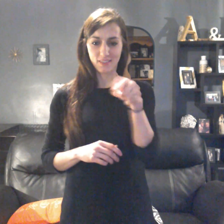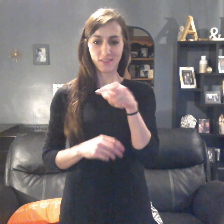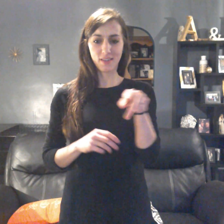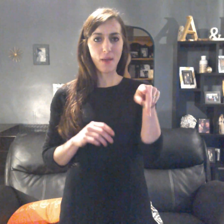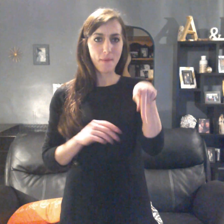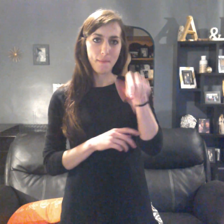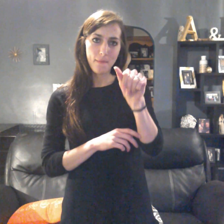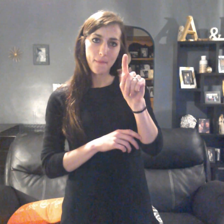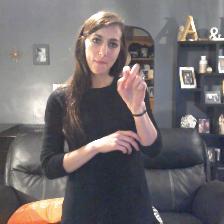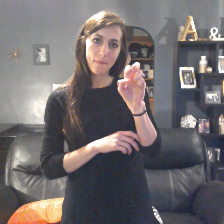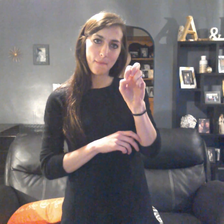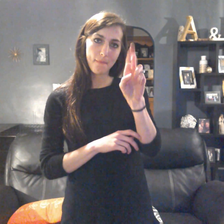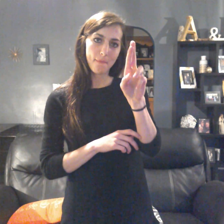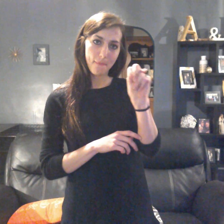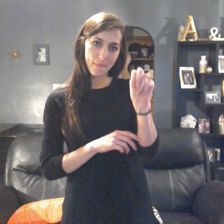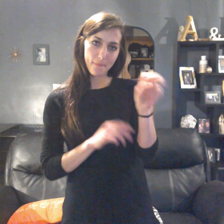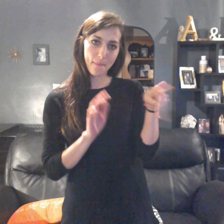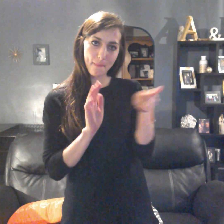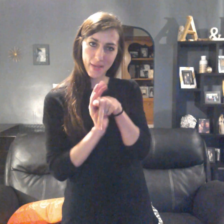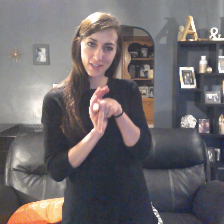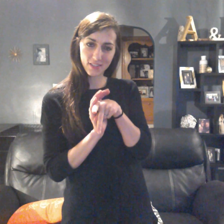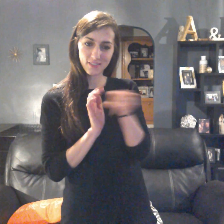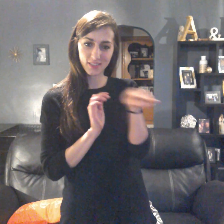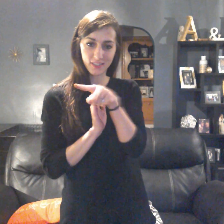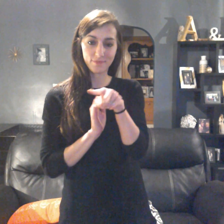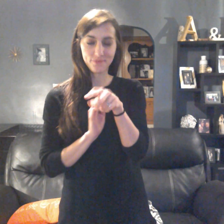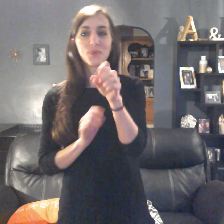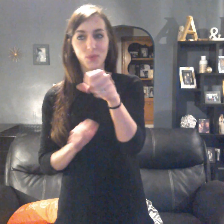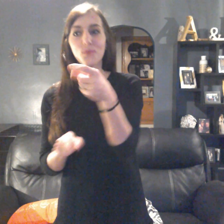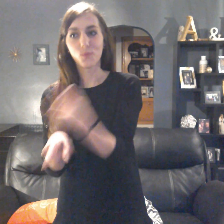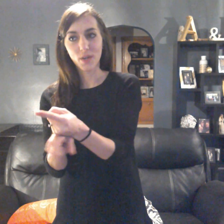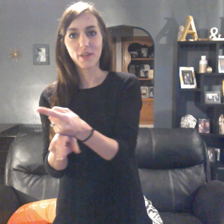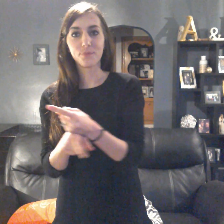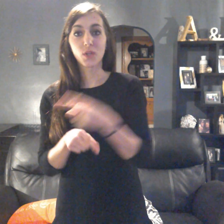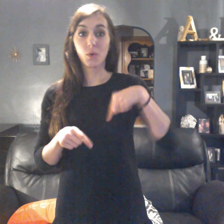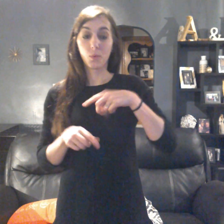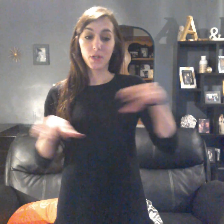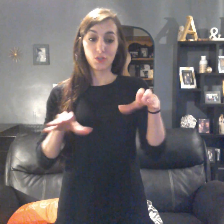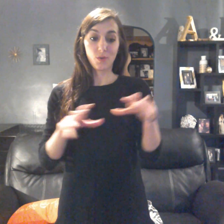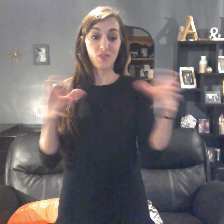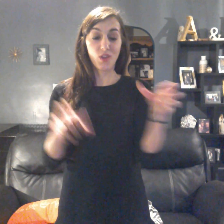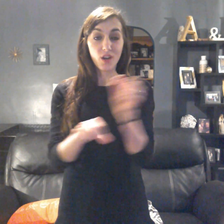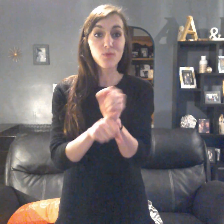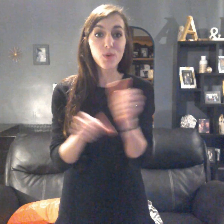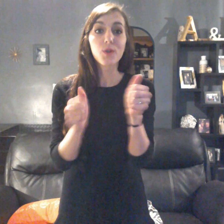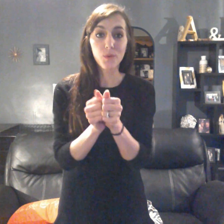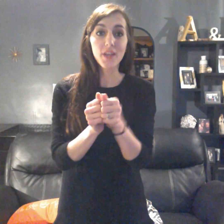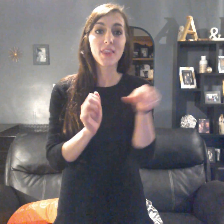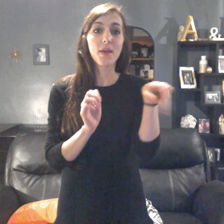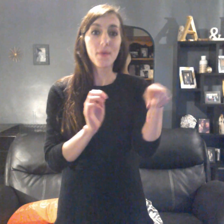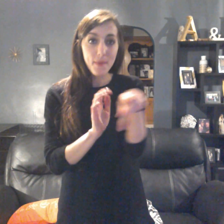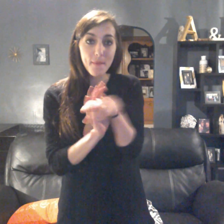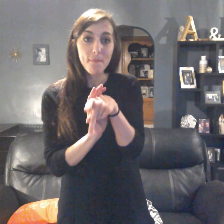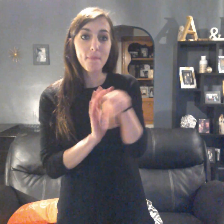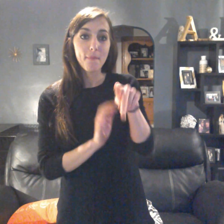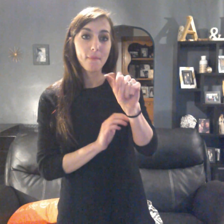Right. And we've been doing a lot of work with patterns, haven't we? Some of those morning puzzles that we do continue the pattern. Patterning is fun.